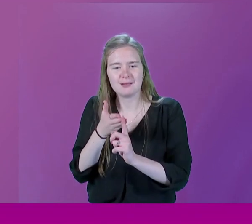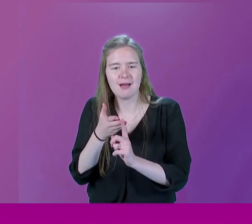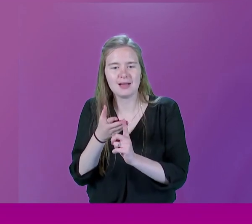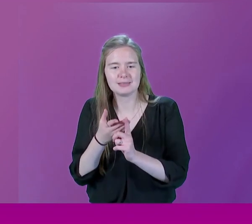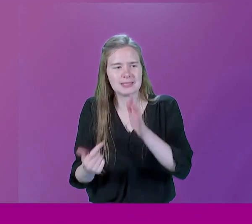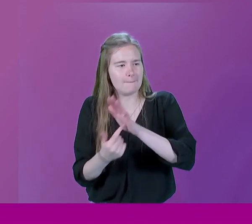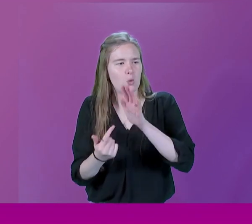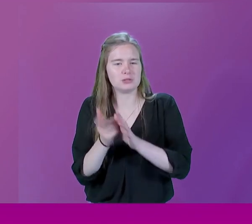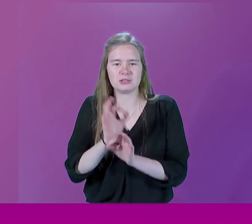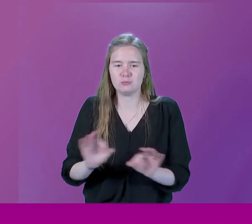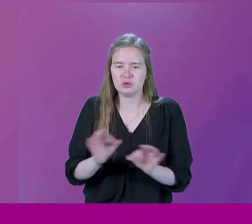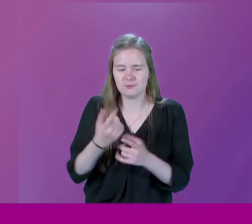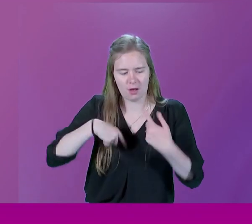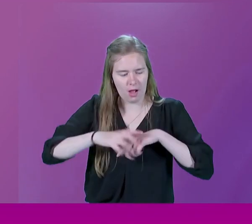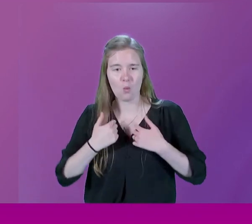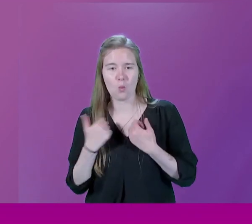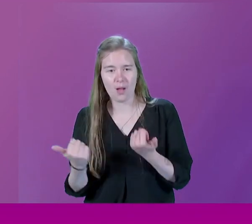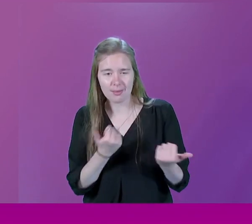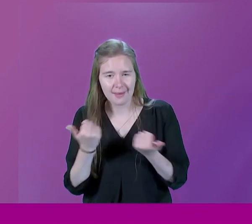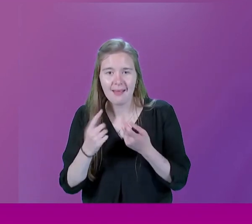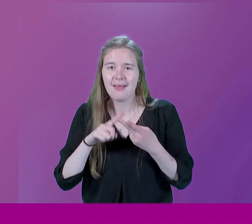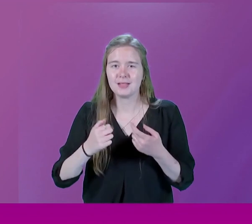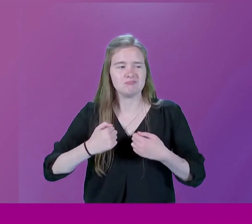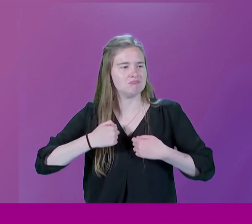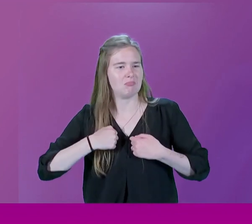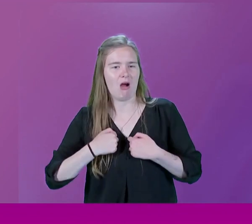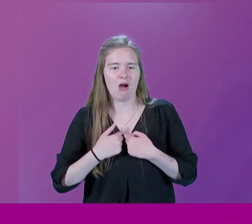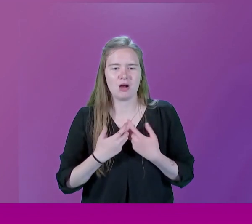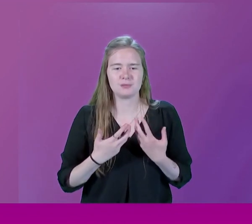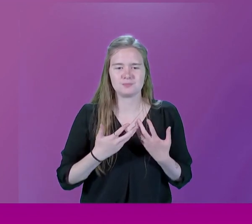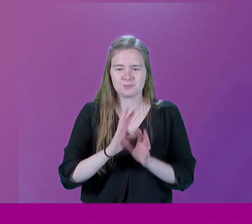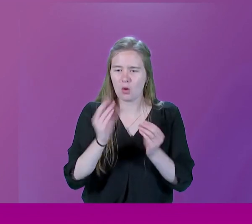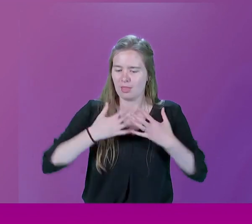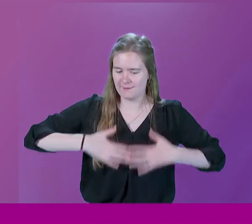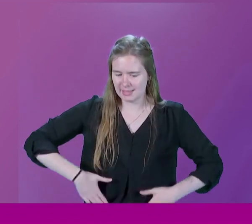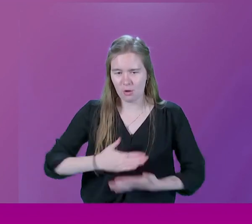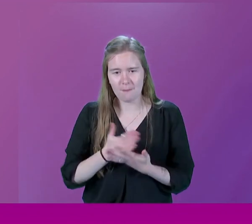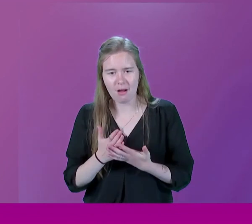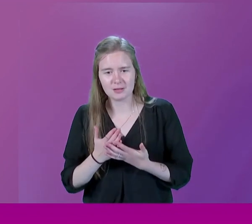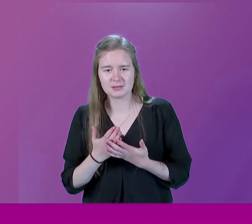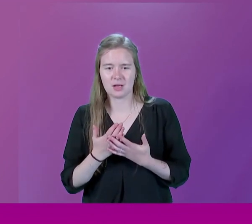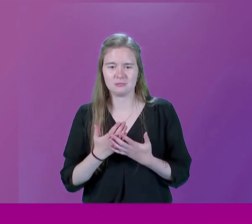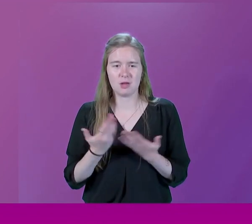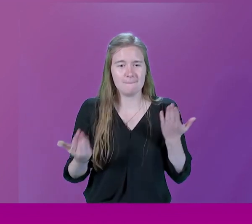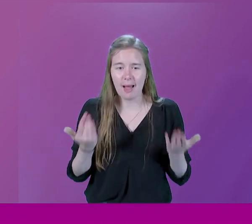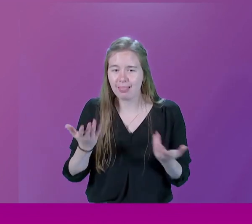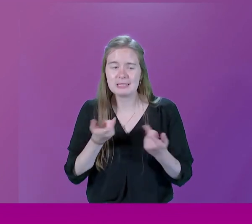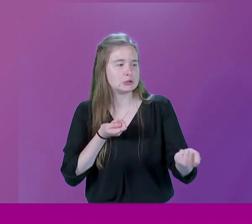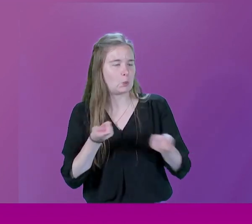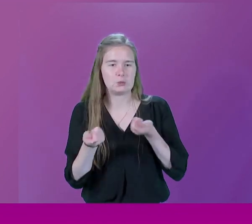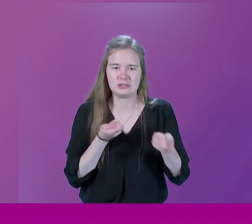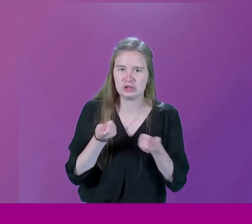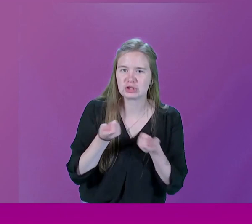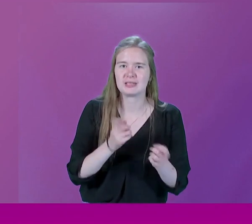how important it is to our well-being, to to all the physical aspects, our balance, our